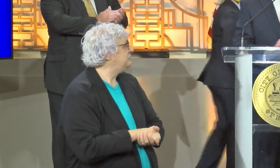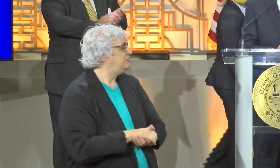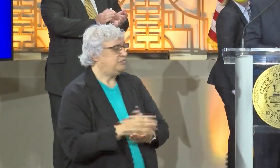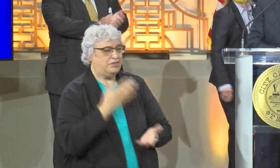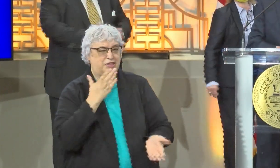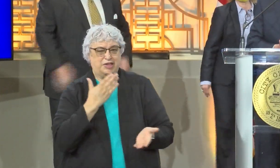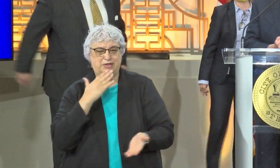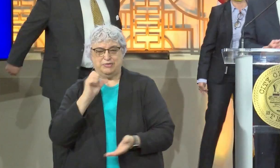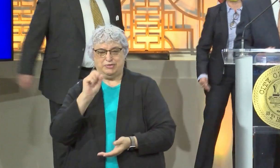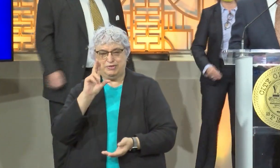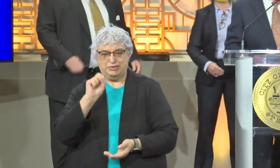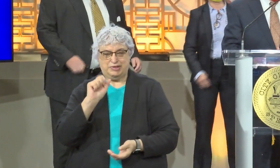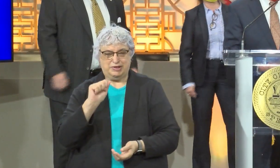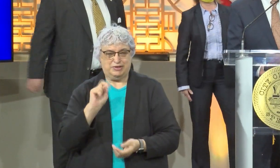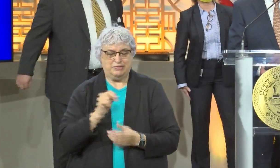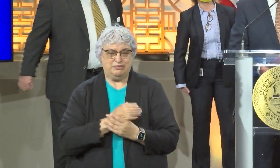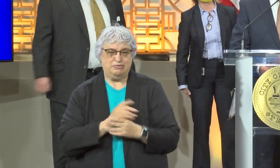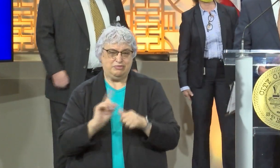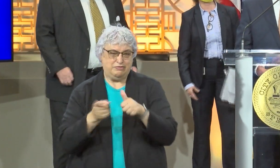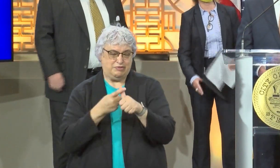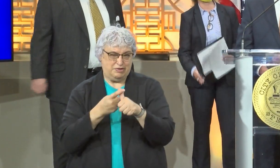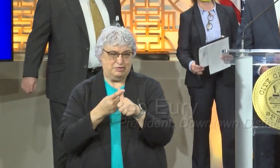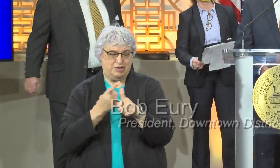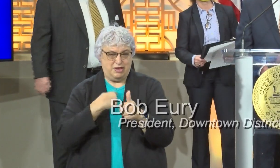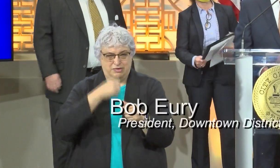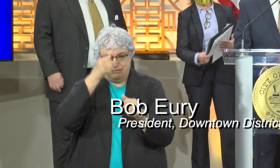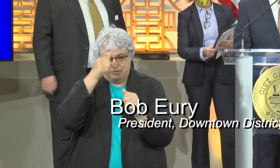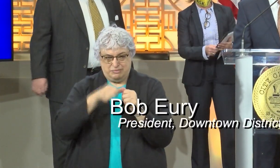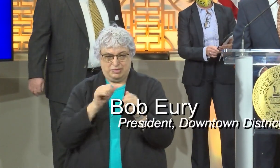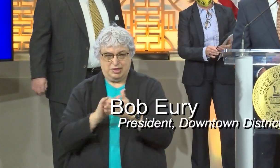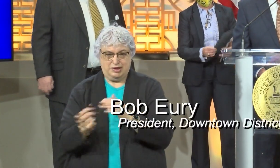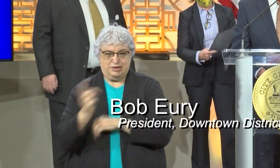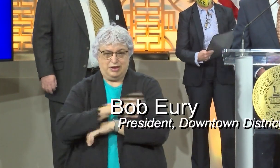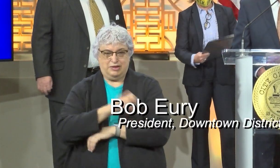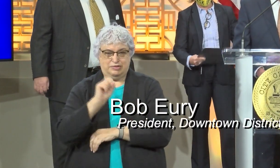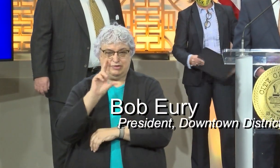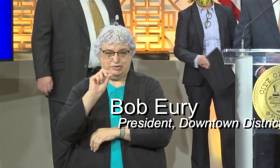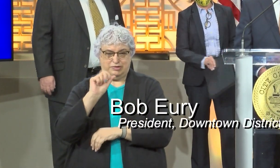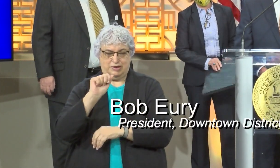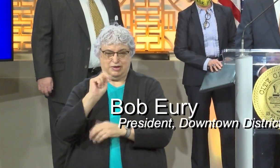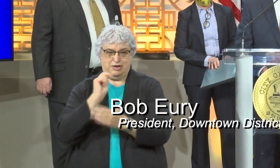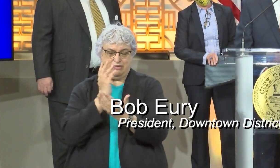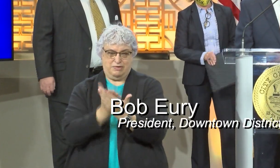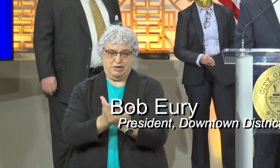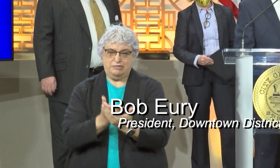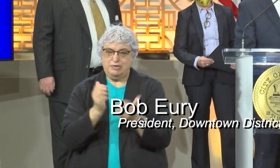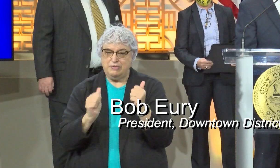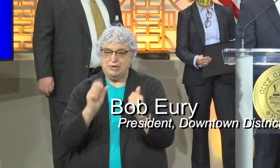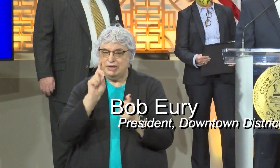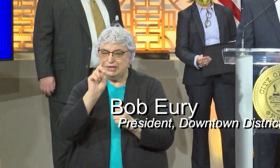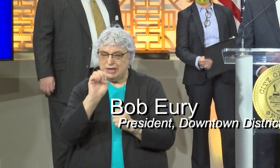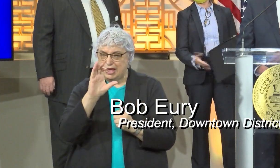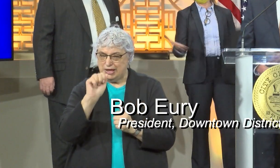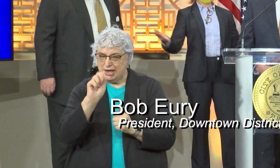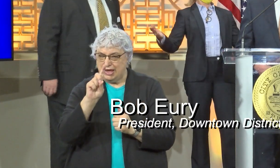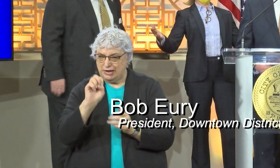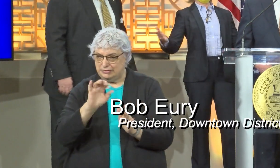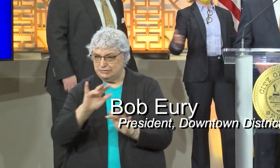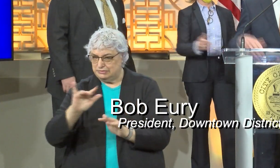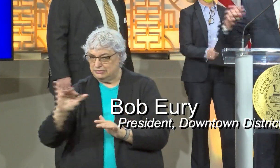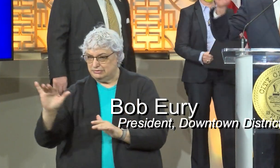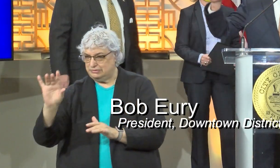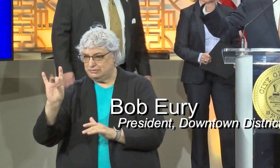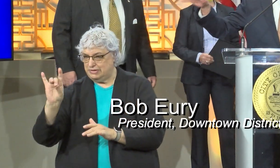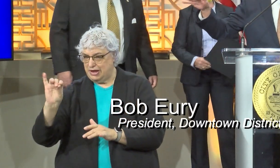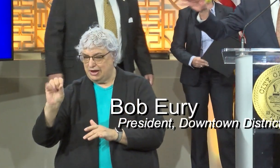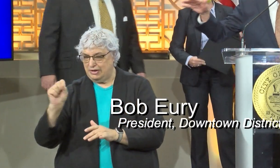Well, thank you, Susan. First of all, I actually remember the day that Susan arrived in Houston, and I won't tell you what decade it in, but she